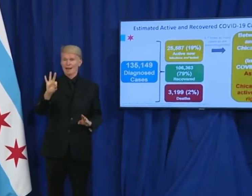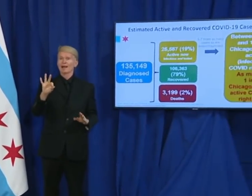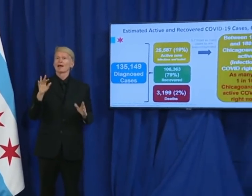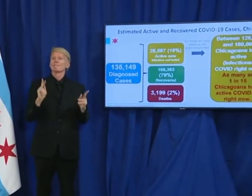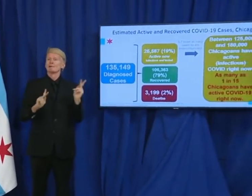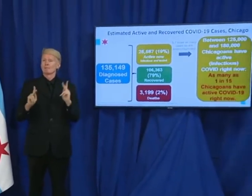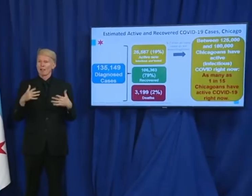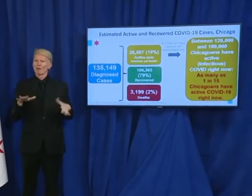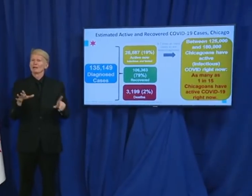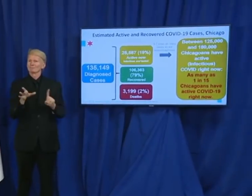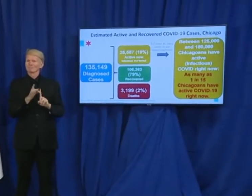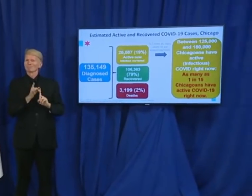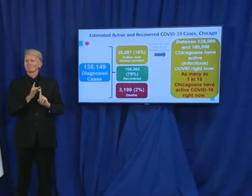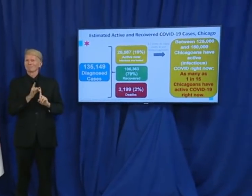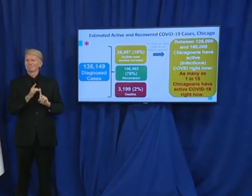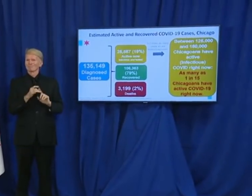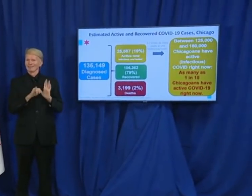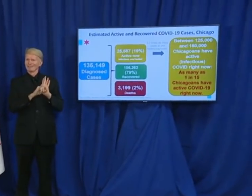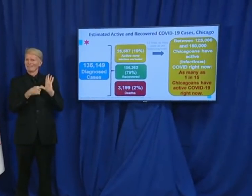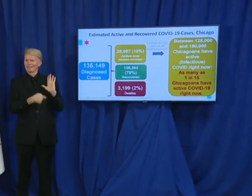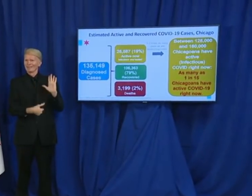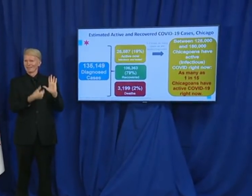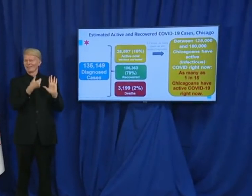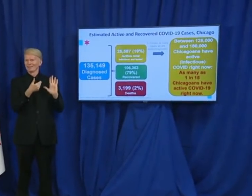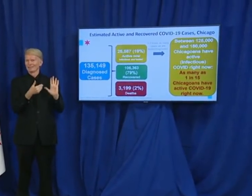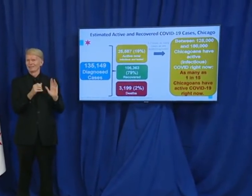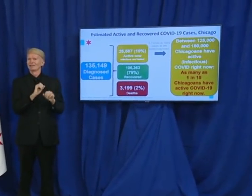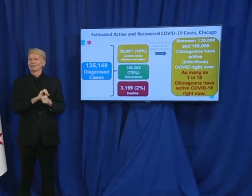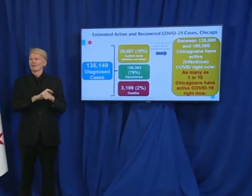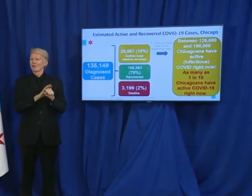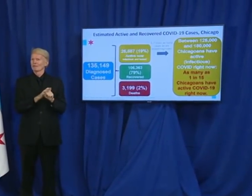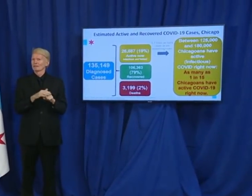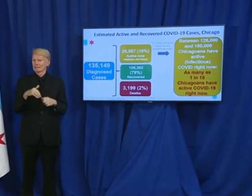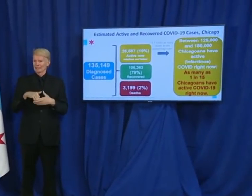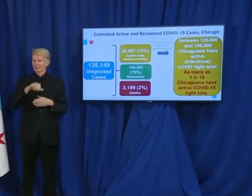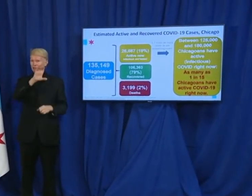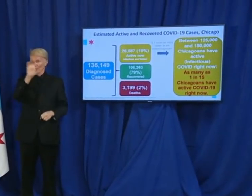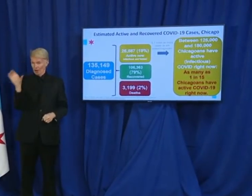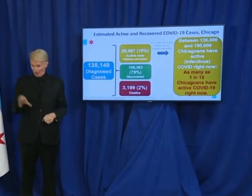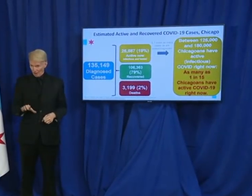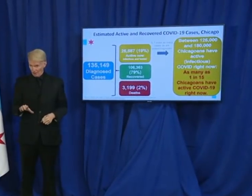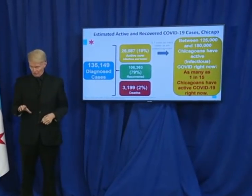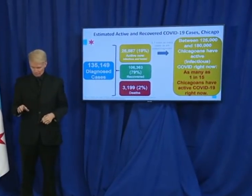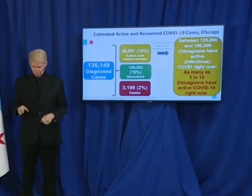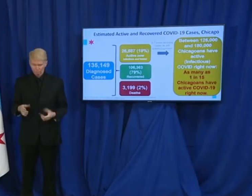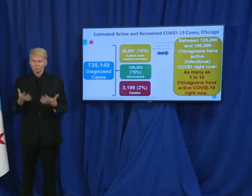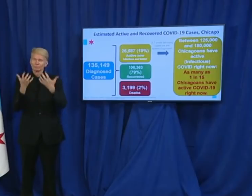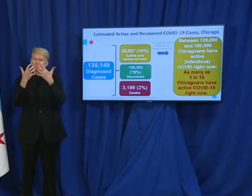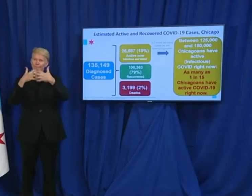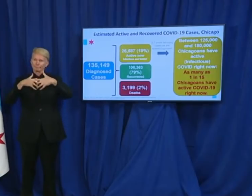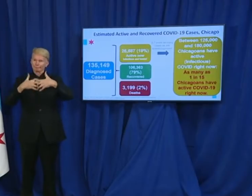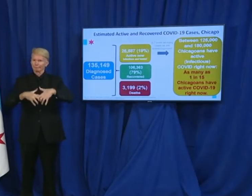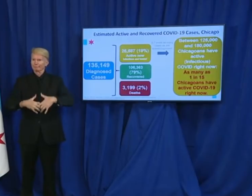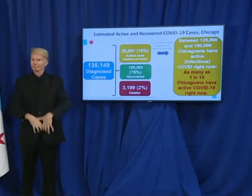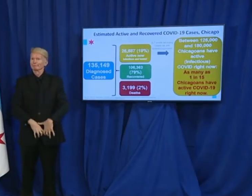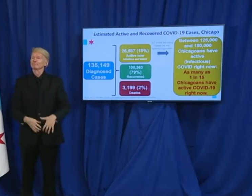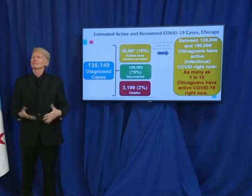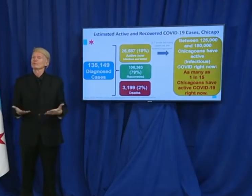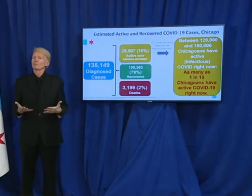135,149 people diagnosed with COVID-19 in Chicago. If we break that down, more